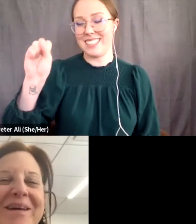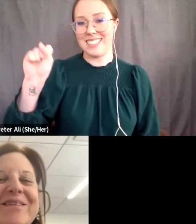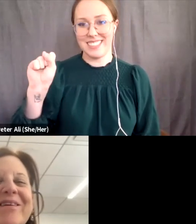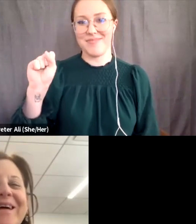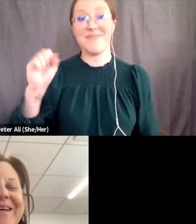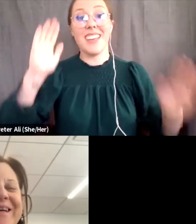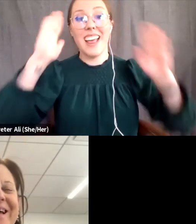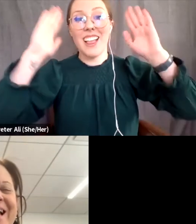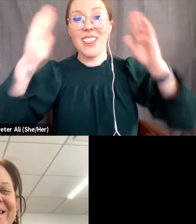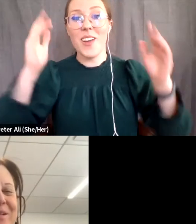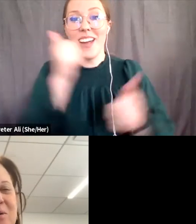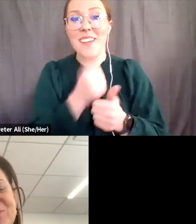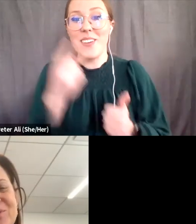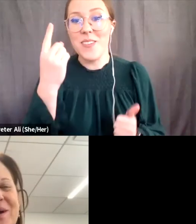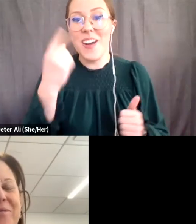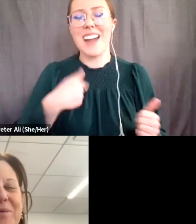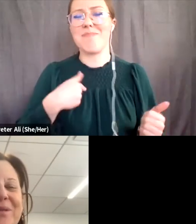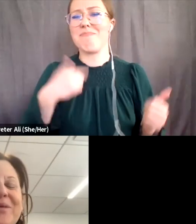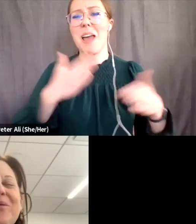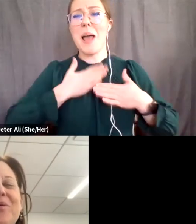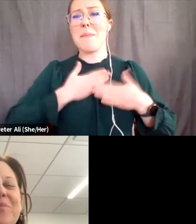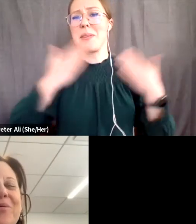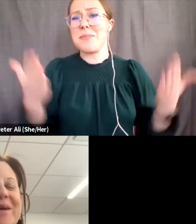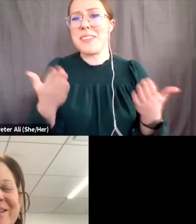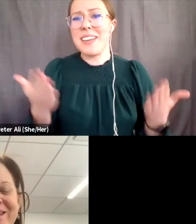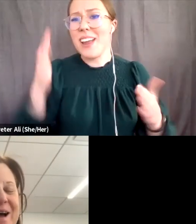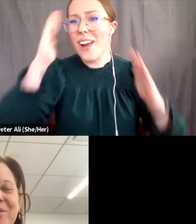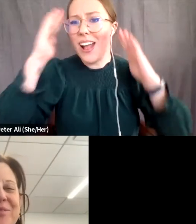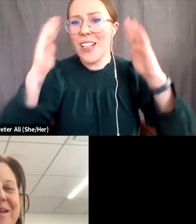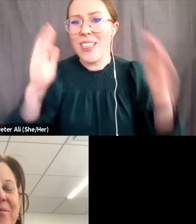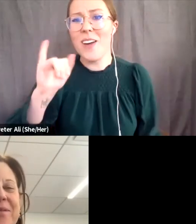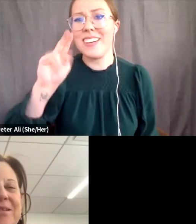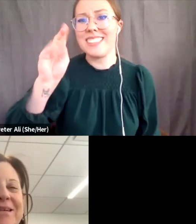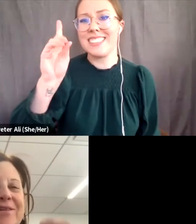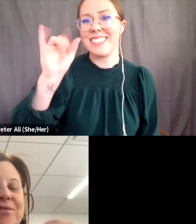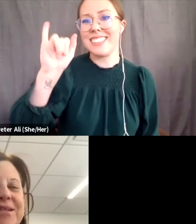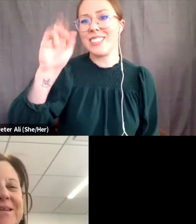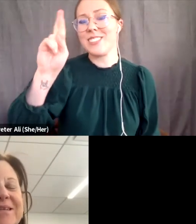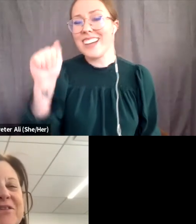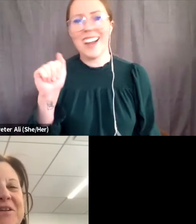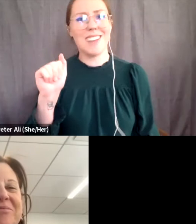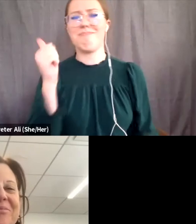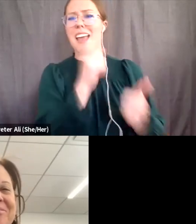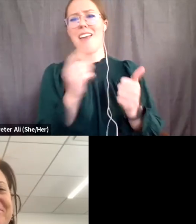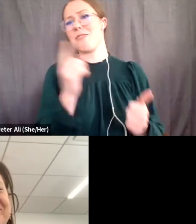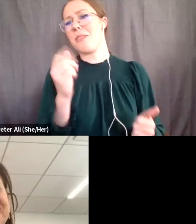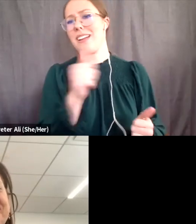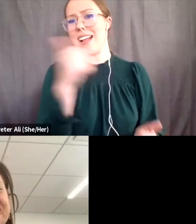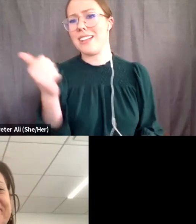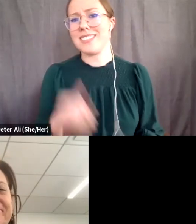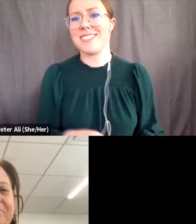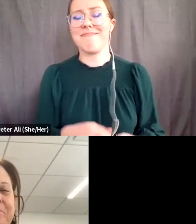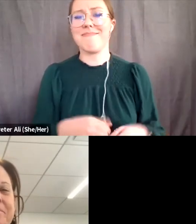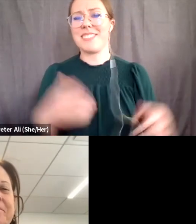Hello, Indira, and hello to everyone in the group who is gathered today for this interesting discussion.